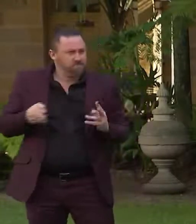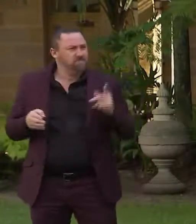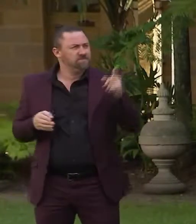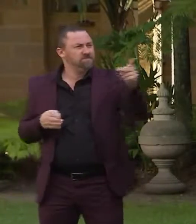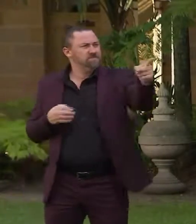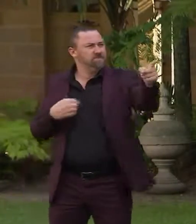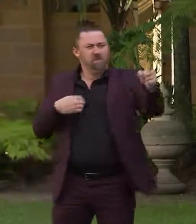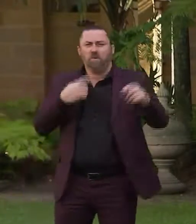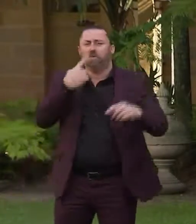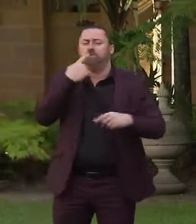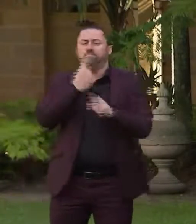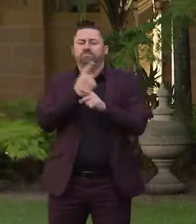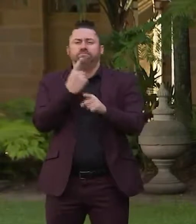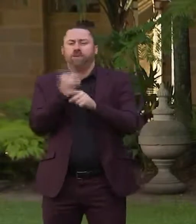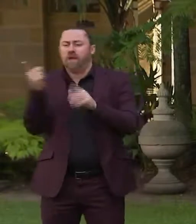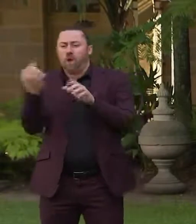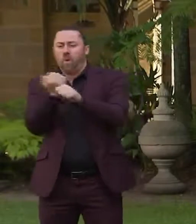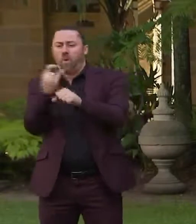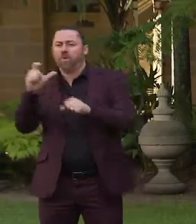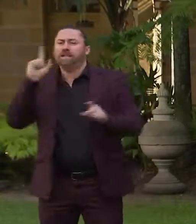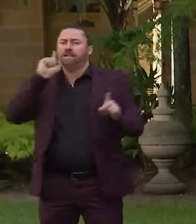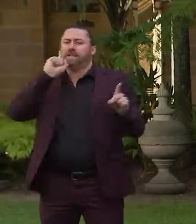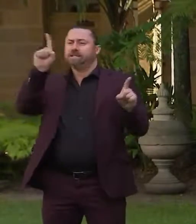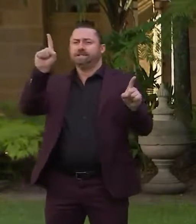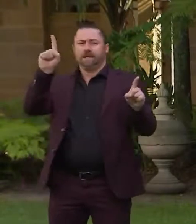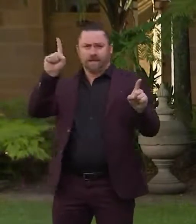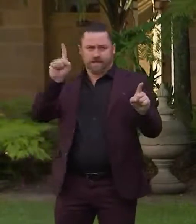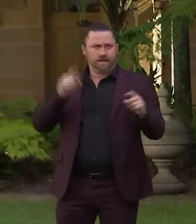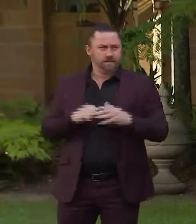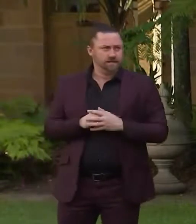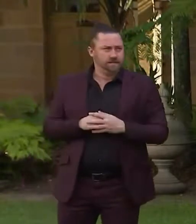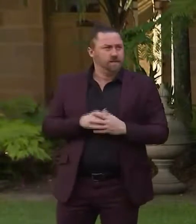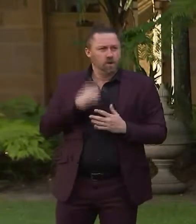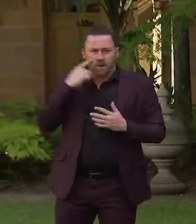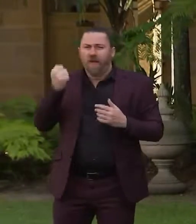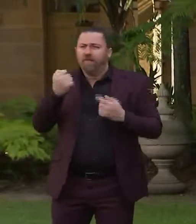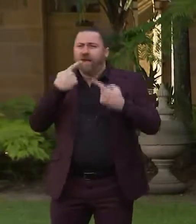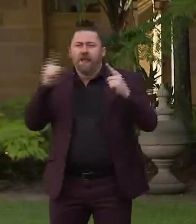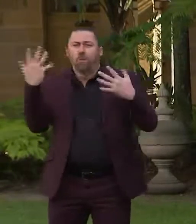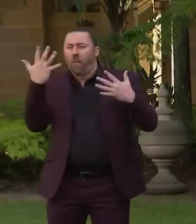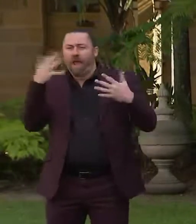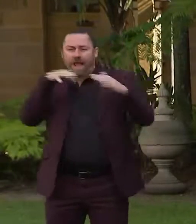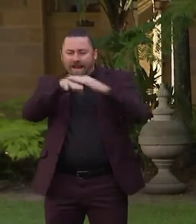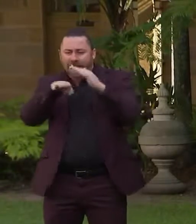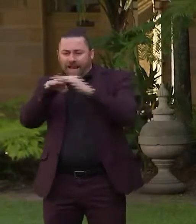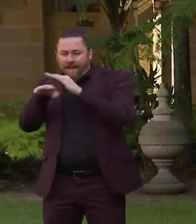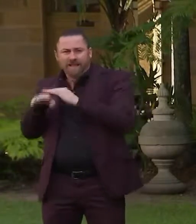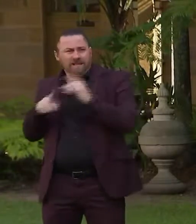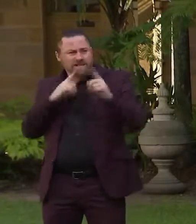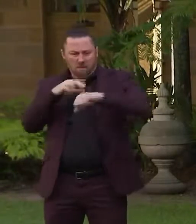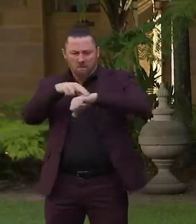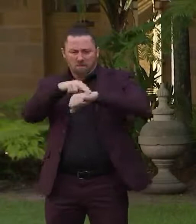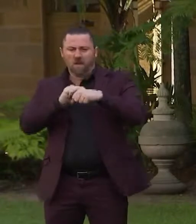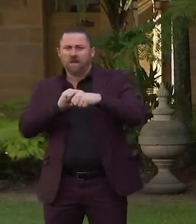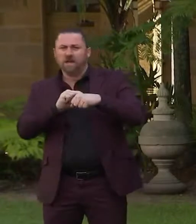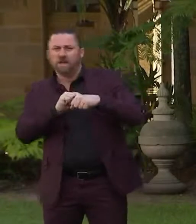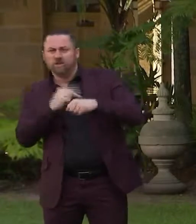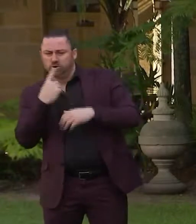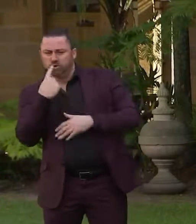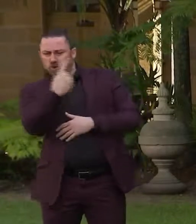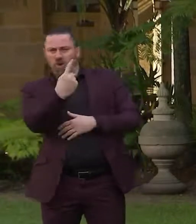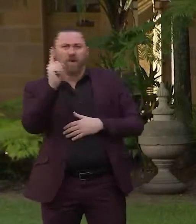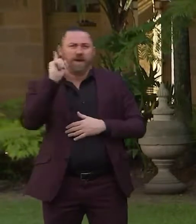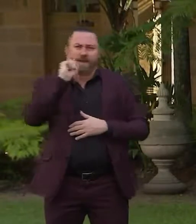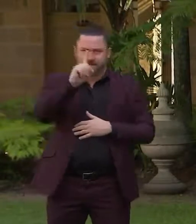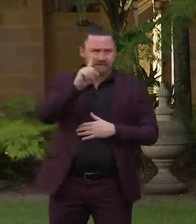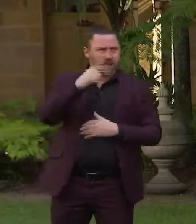on the Gold Coast yesterday, and obviously we saw the sites. Police were telling us about these cases on the Gold Coast